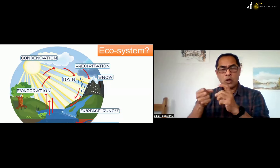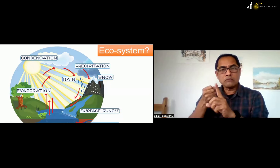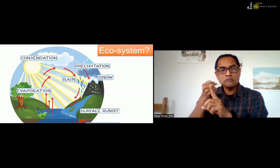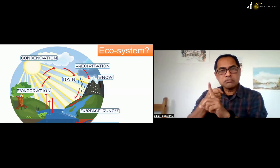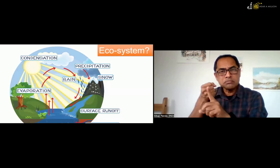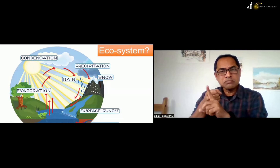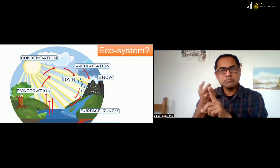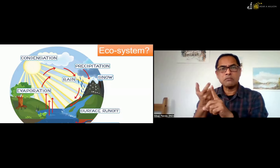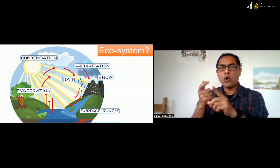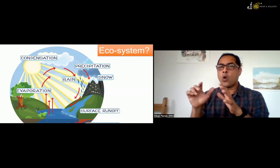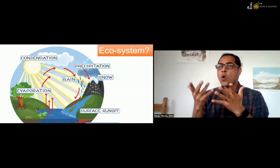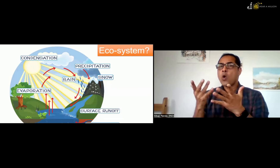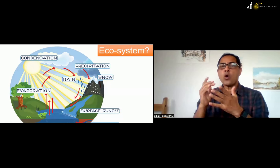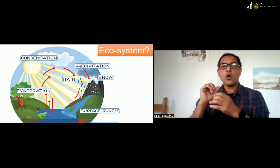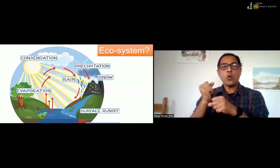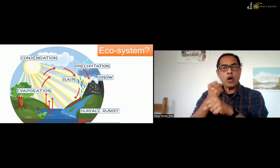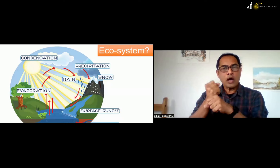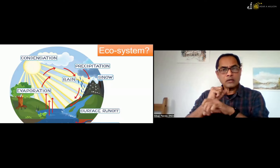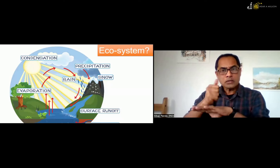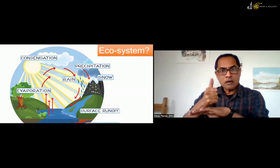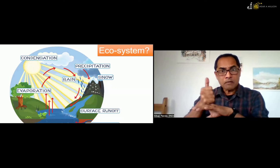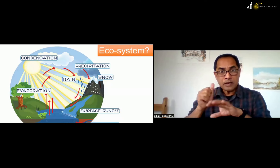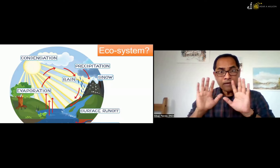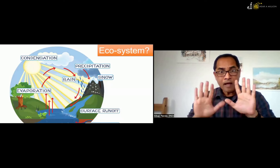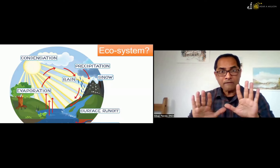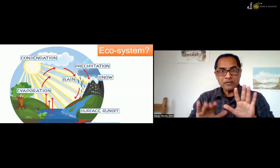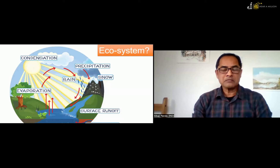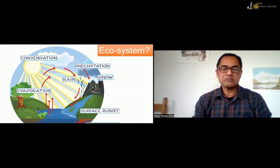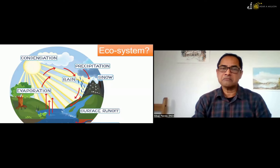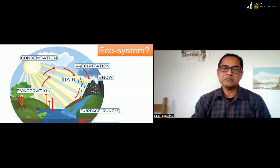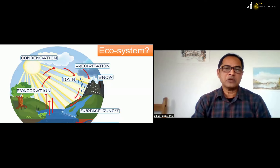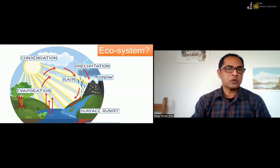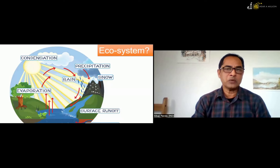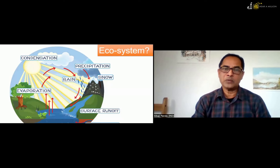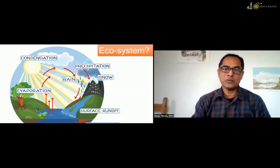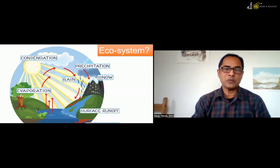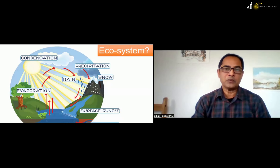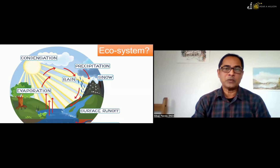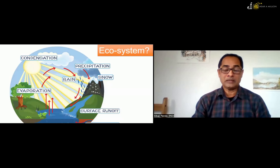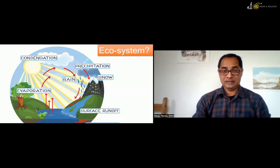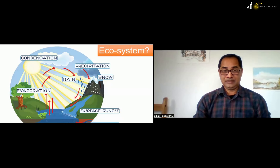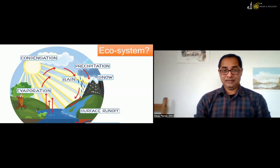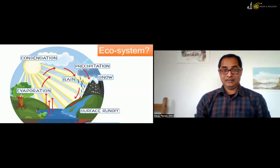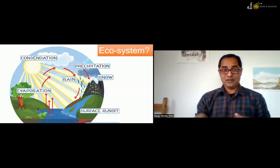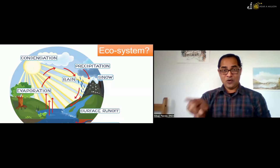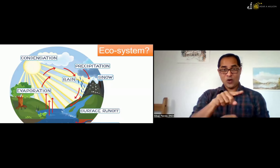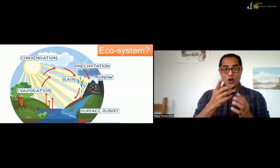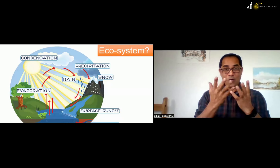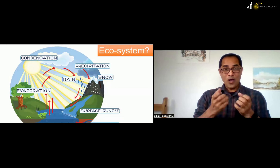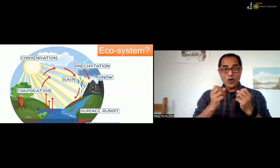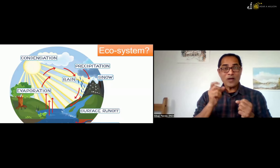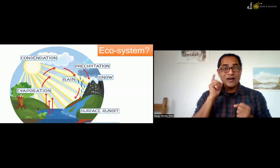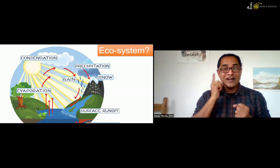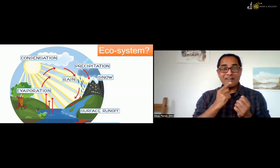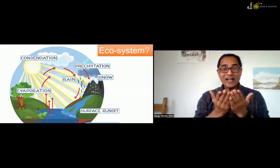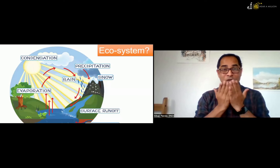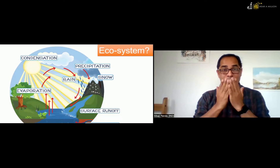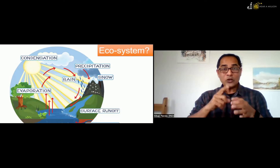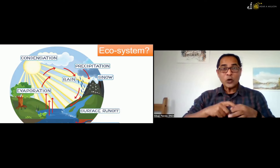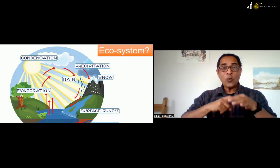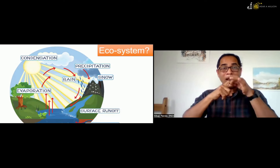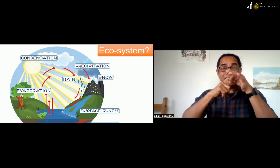the kind of change you want, the kind of quality you want, if you're advocating or are you